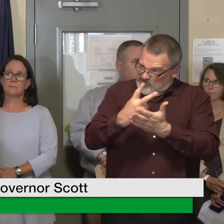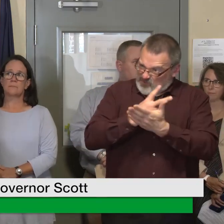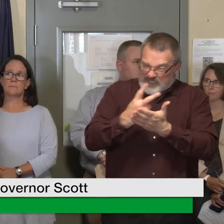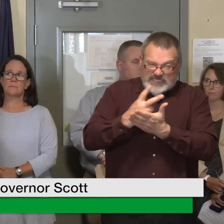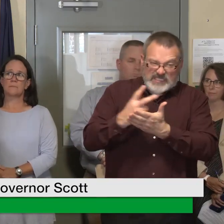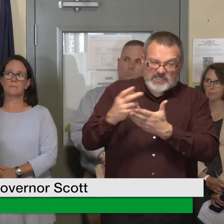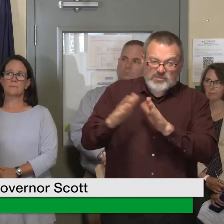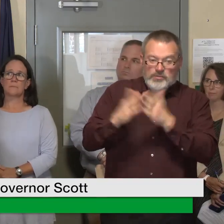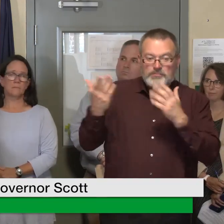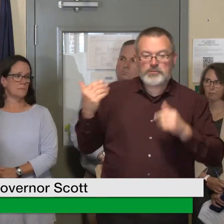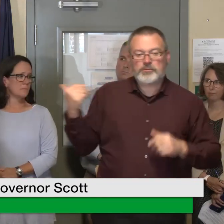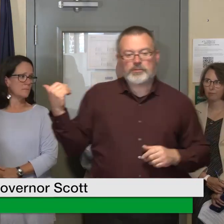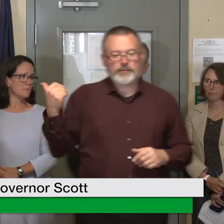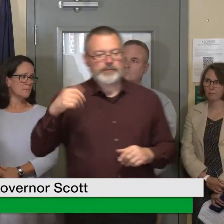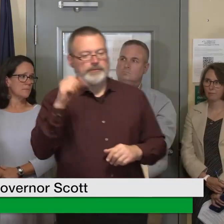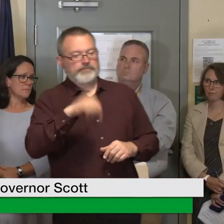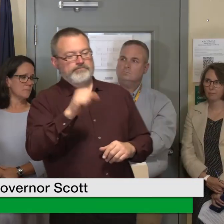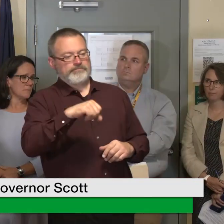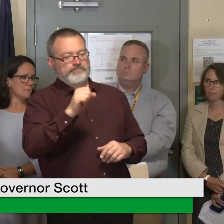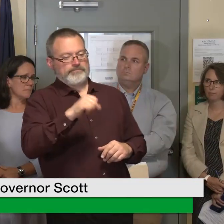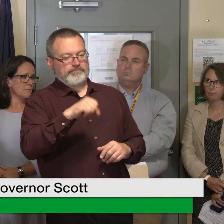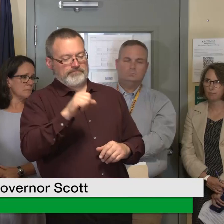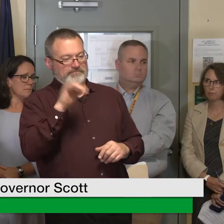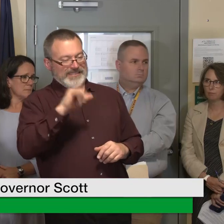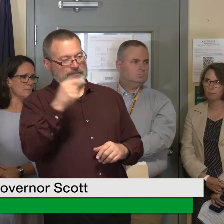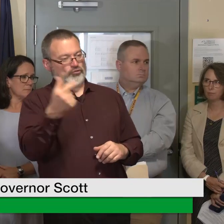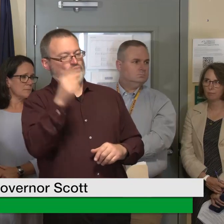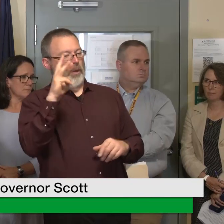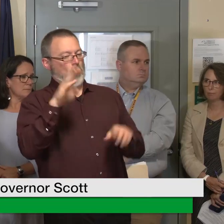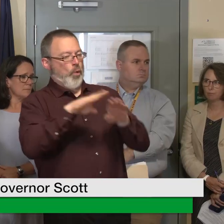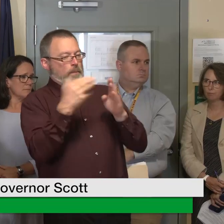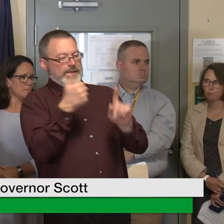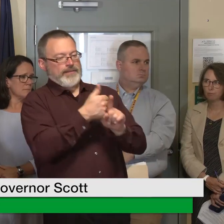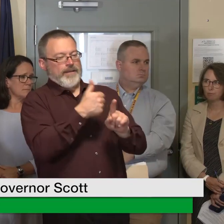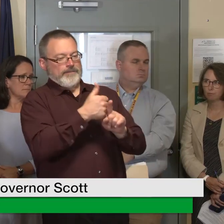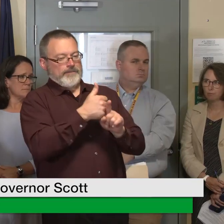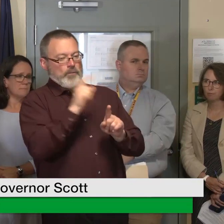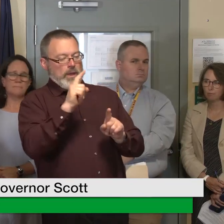and Wyoming gets the line open in Middlesex, yes.